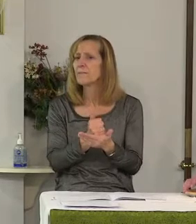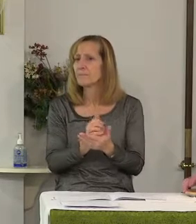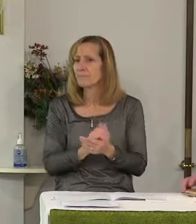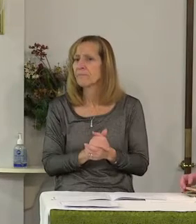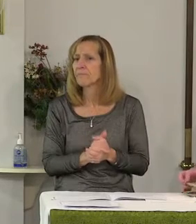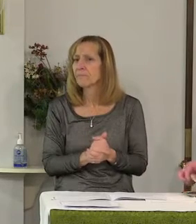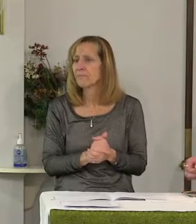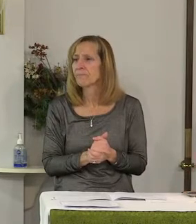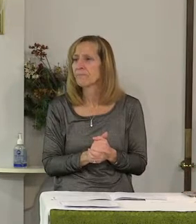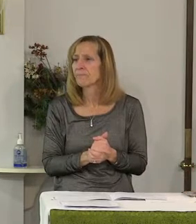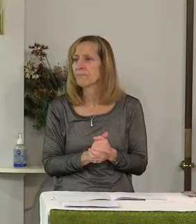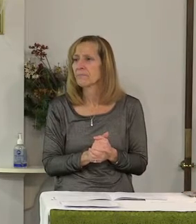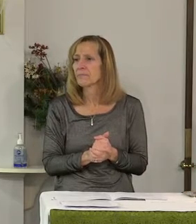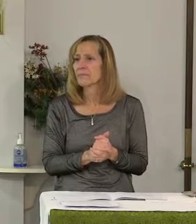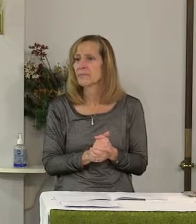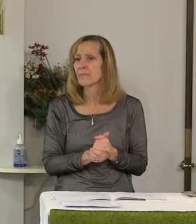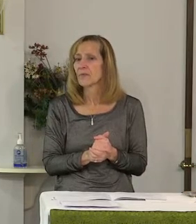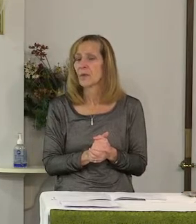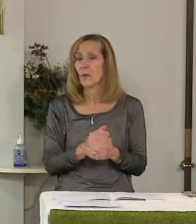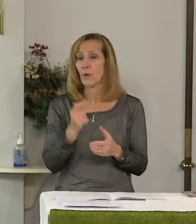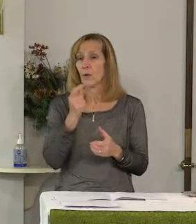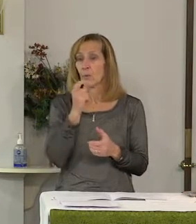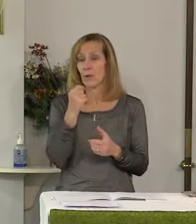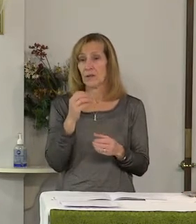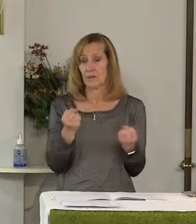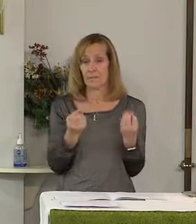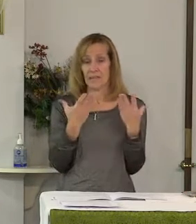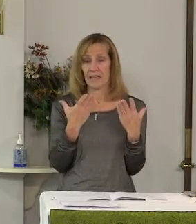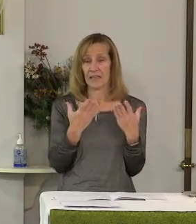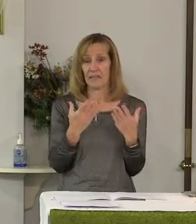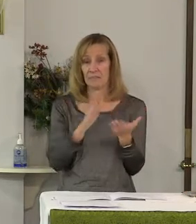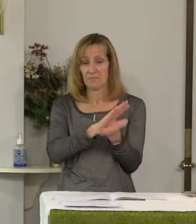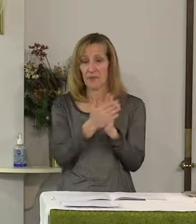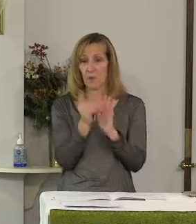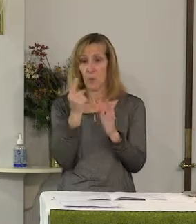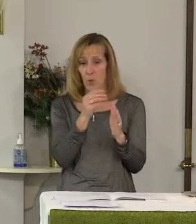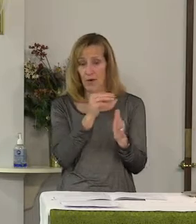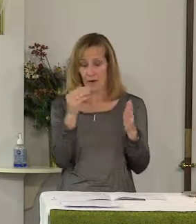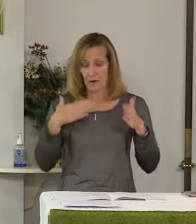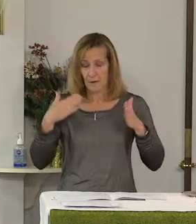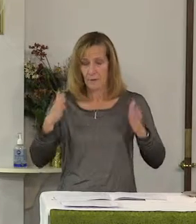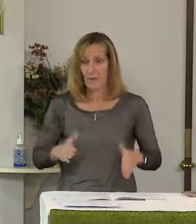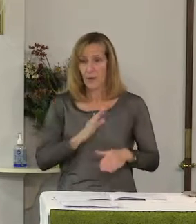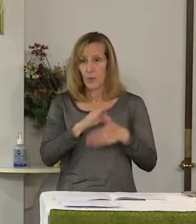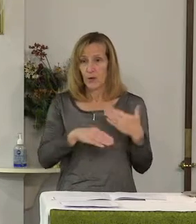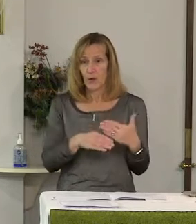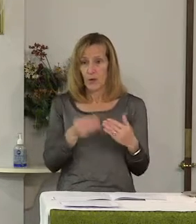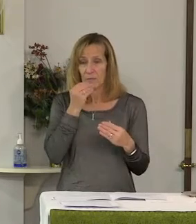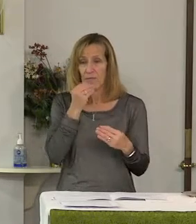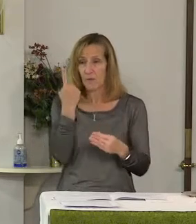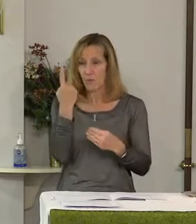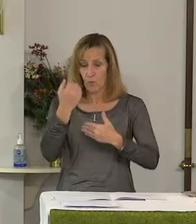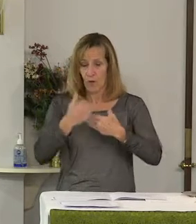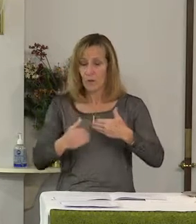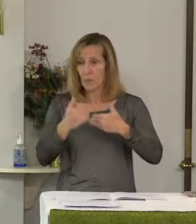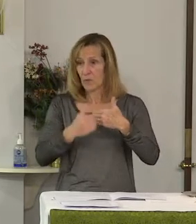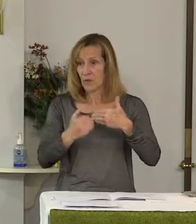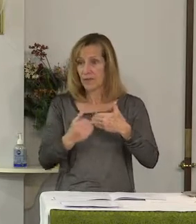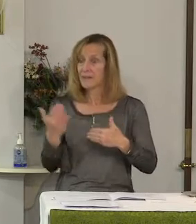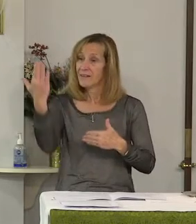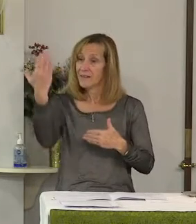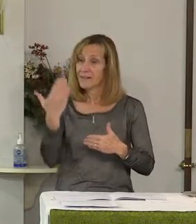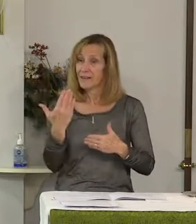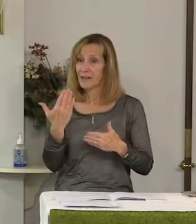Amen. We who are many are one body, for we all partake of the one bread.